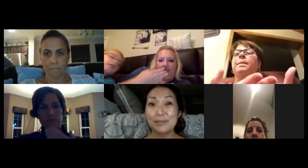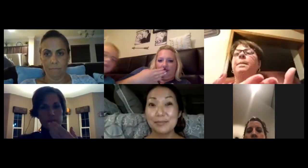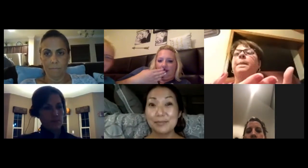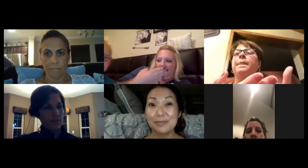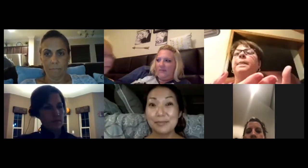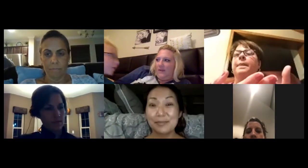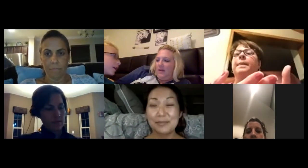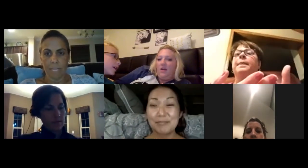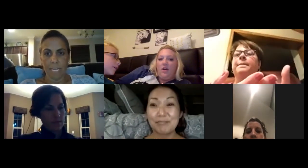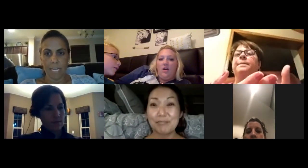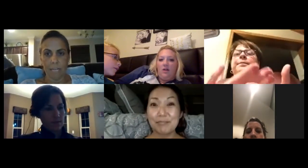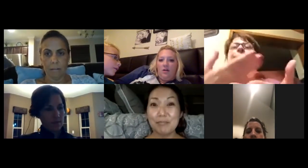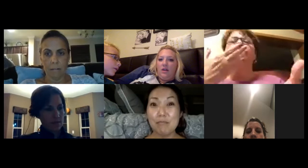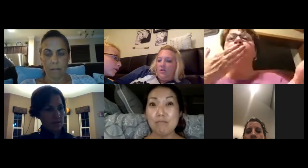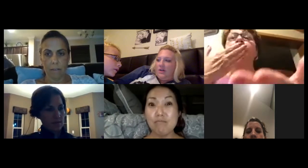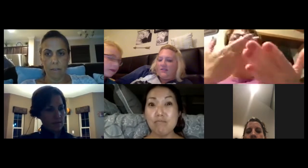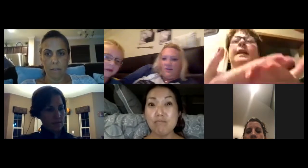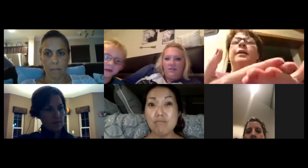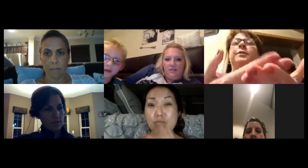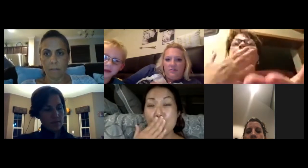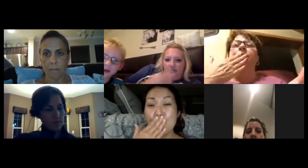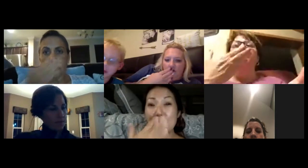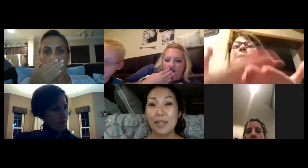What about hmm Okay, you can ask. Thank you. Thank you.